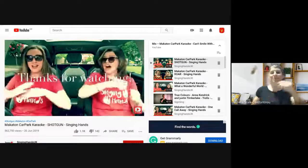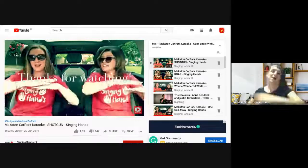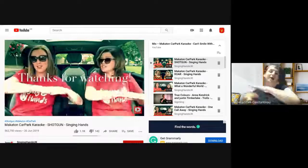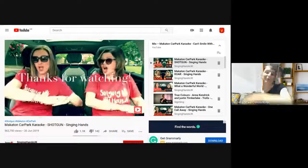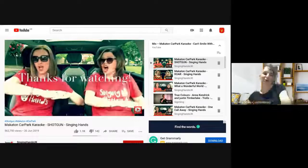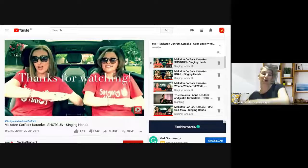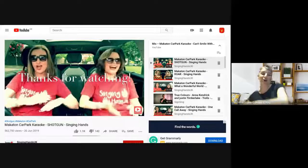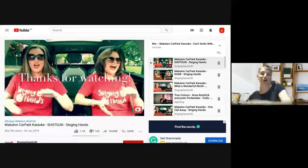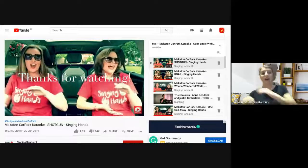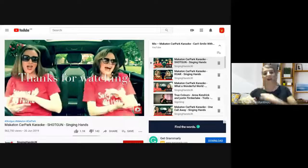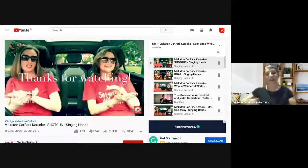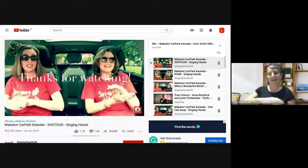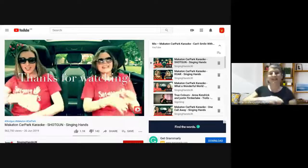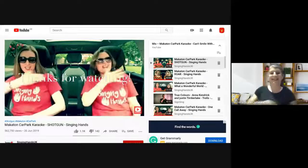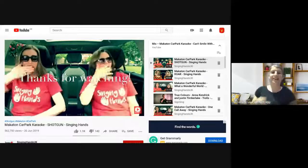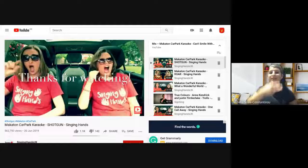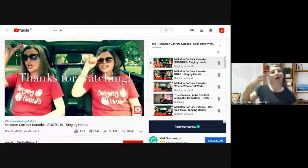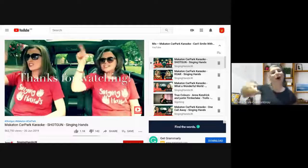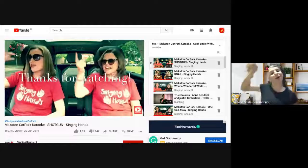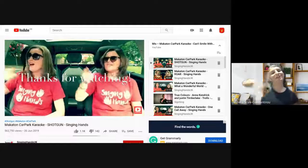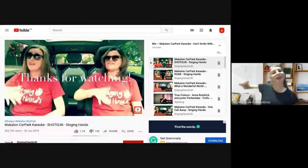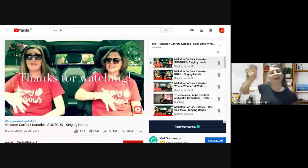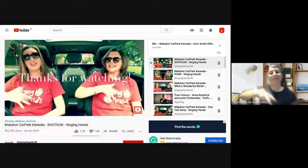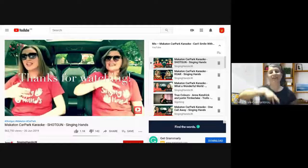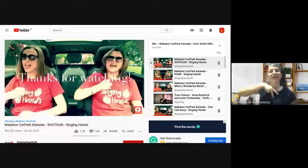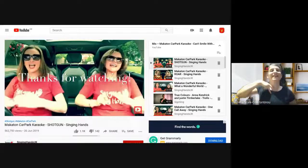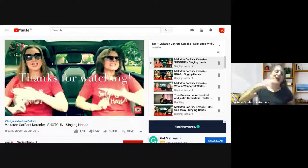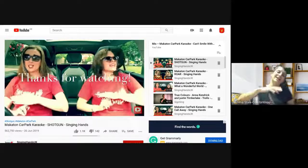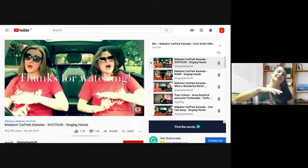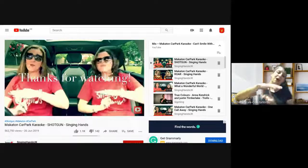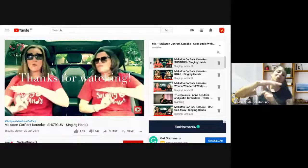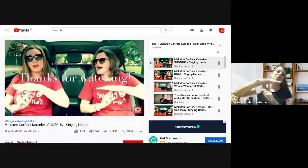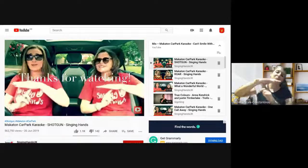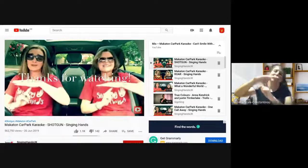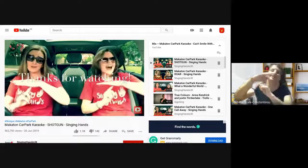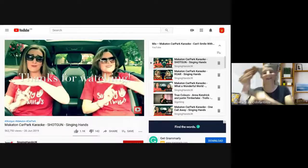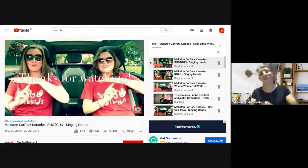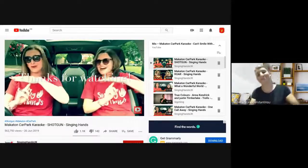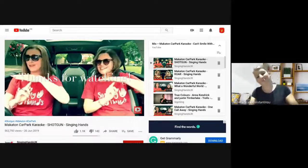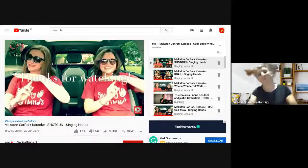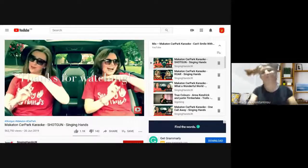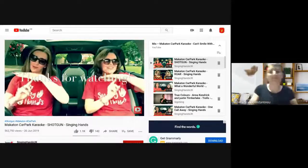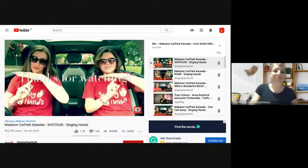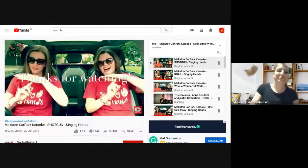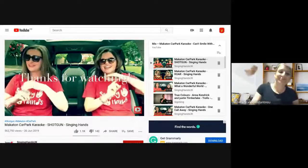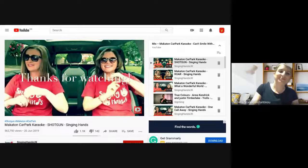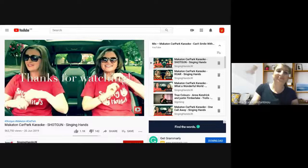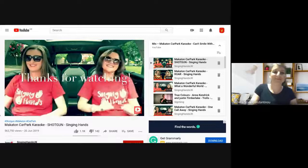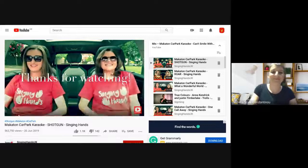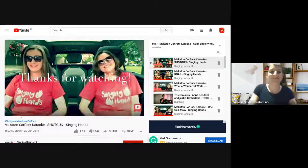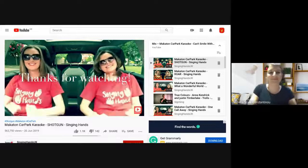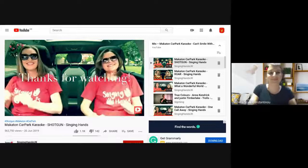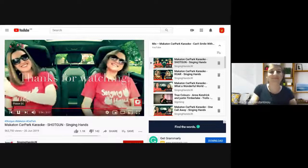I'll be riding shotgun underneath the hot sun, feeling like someone, someone.